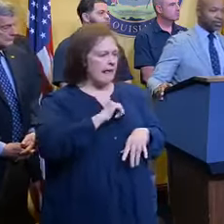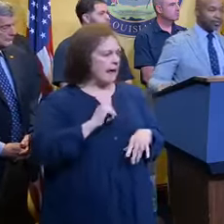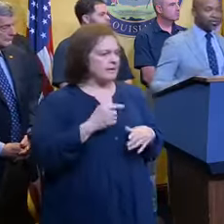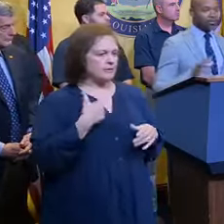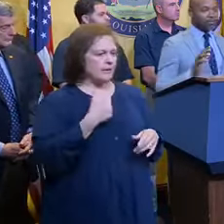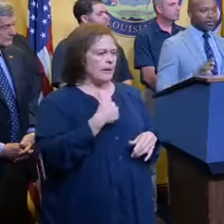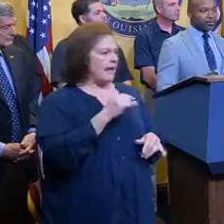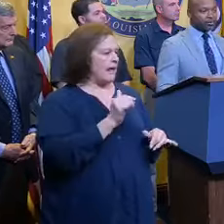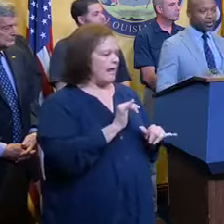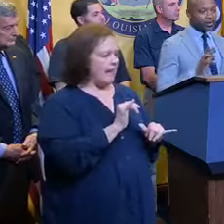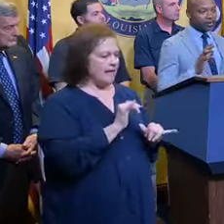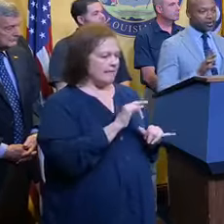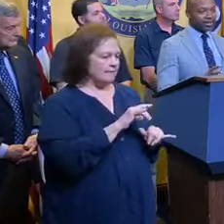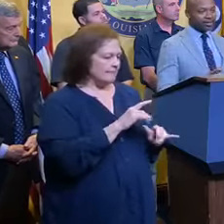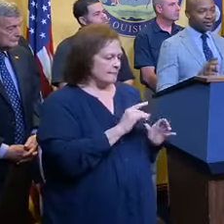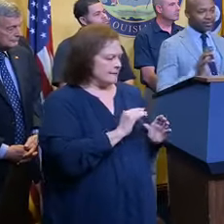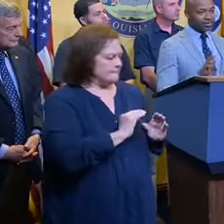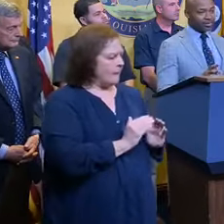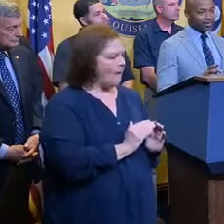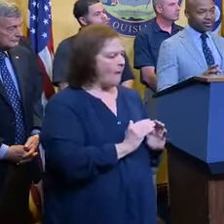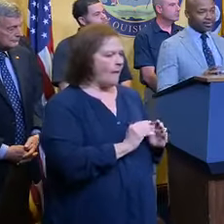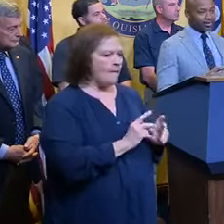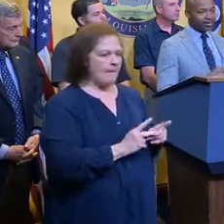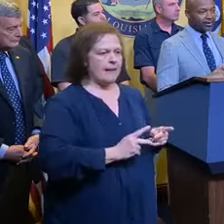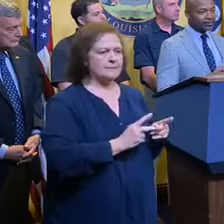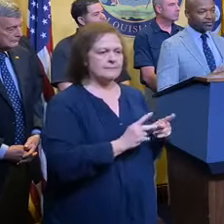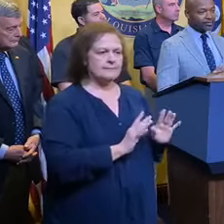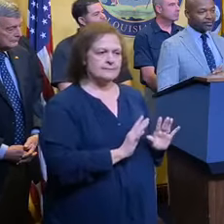Florence. We're a special, unique place.